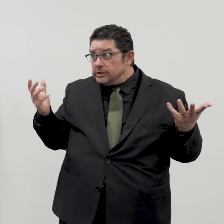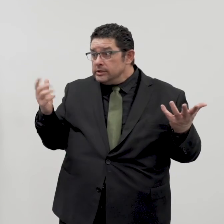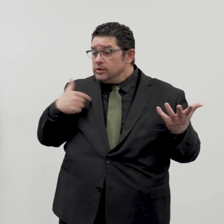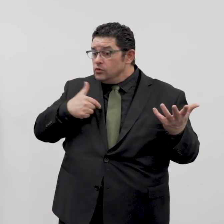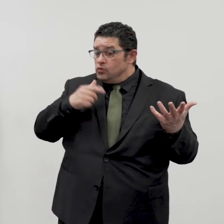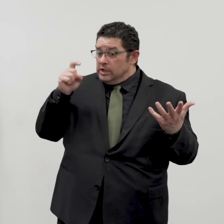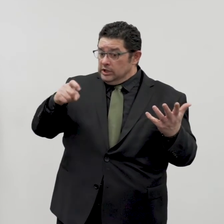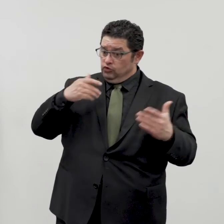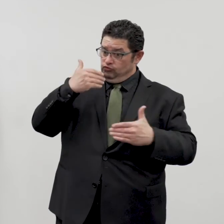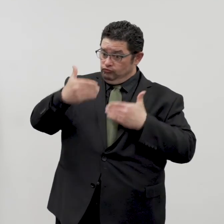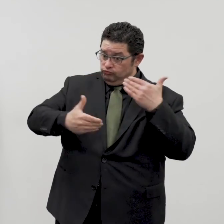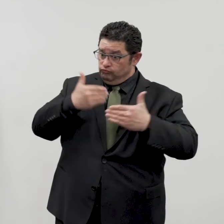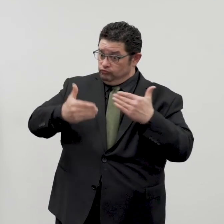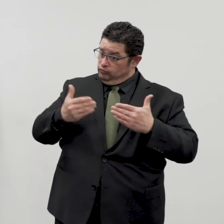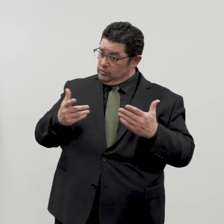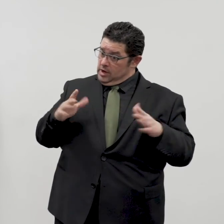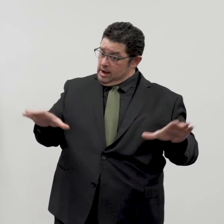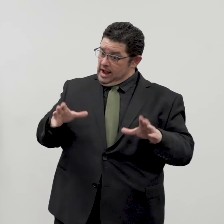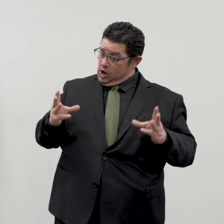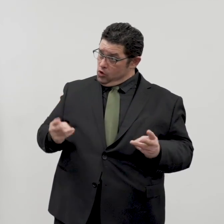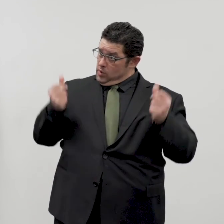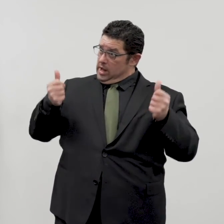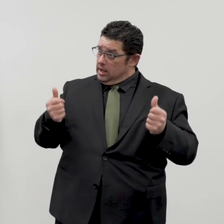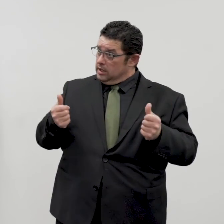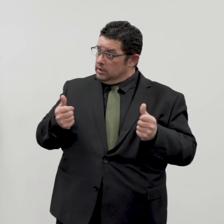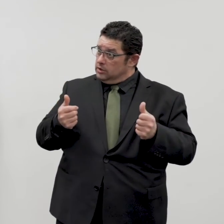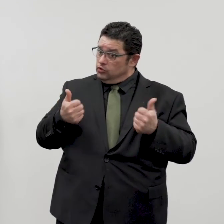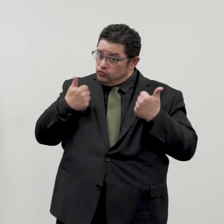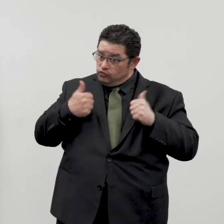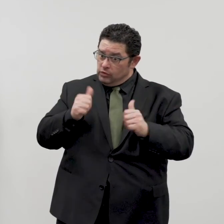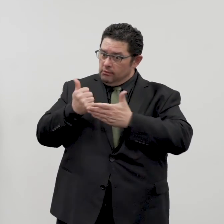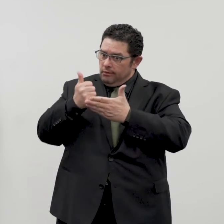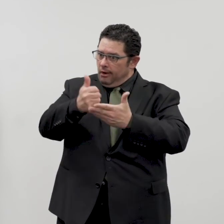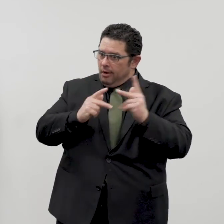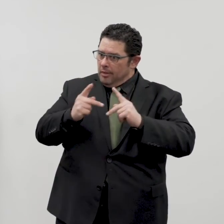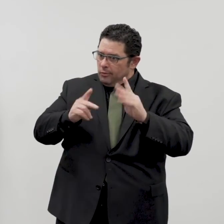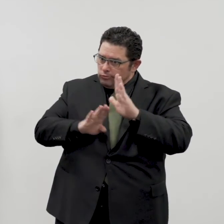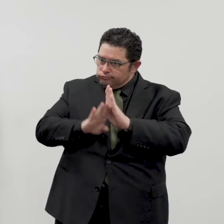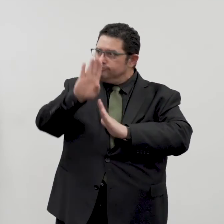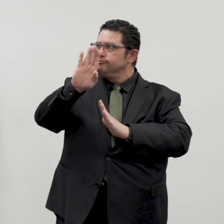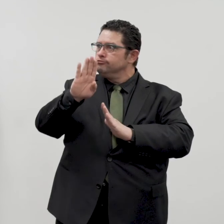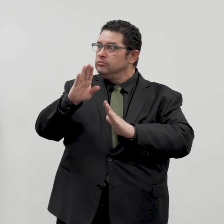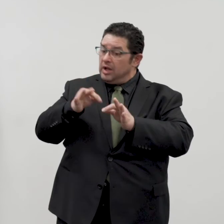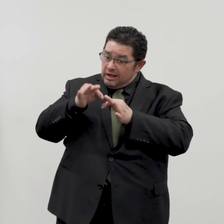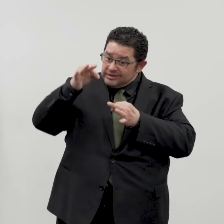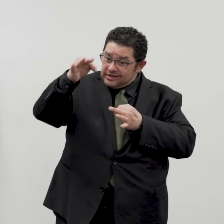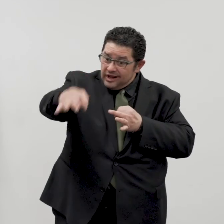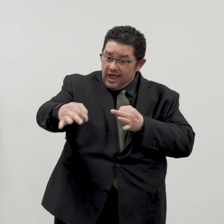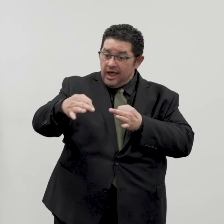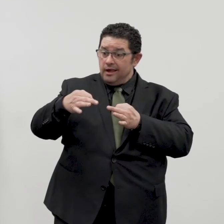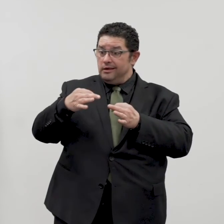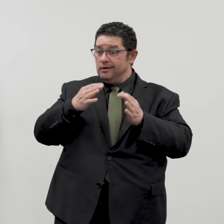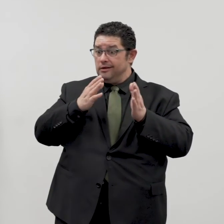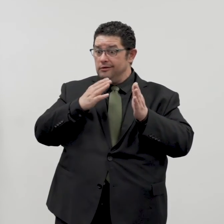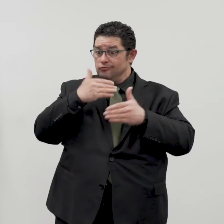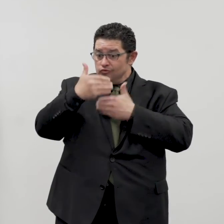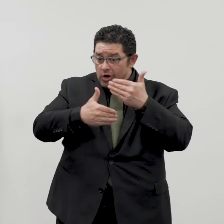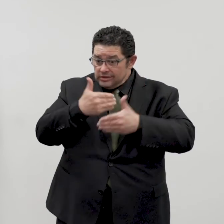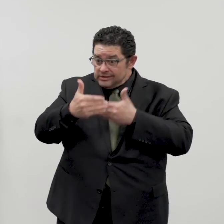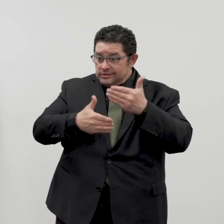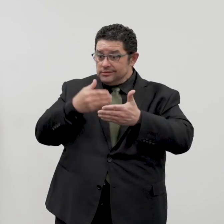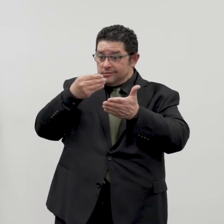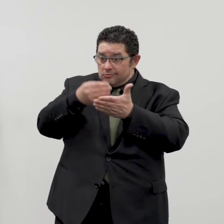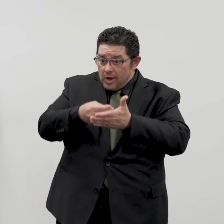need to move forward and act quickly in this emergency to get people back on their feet. And a delay in processing appropriations in an